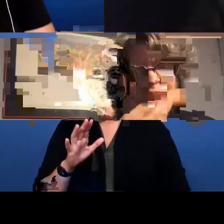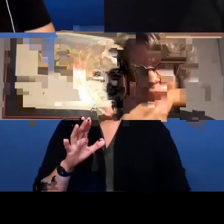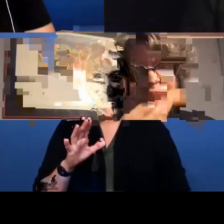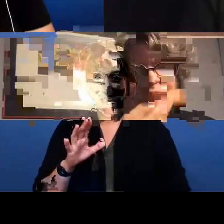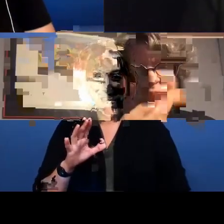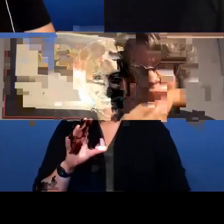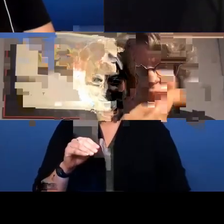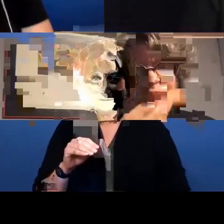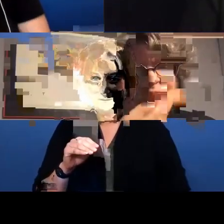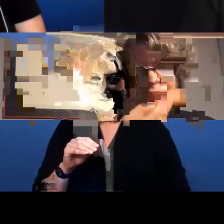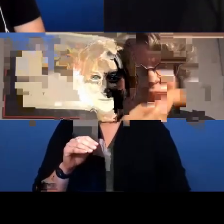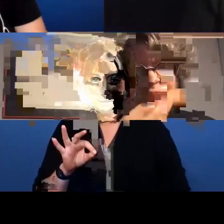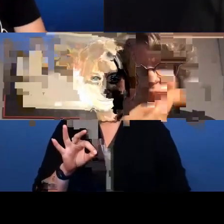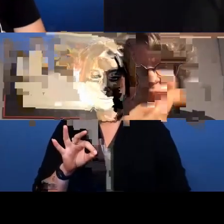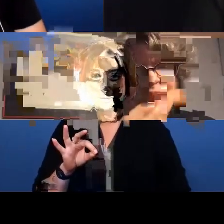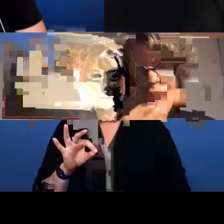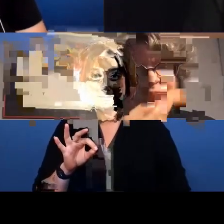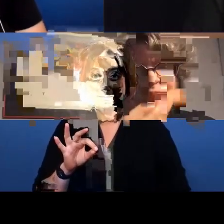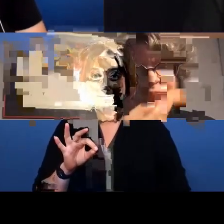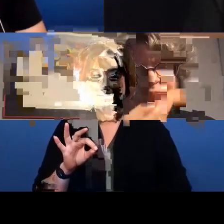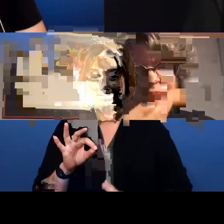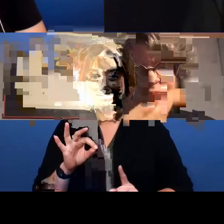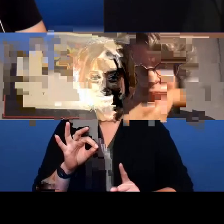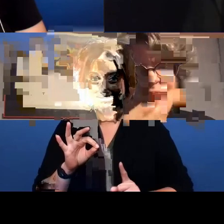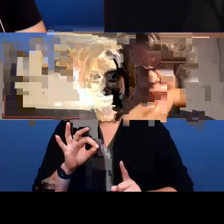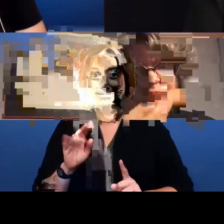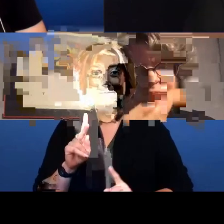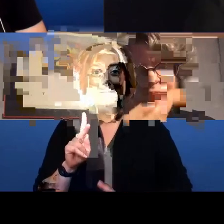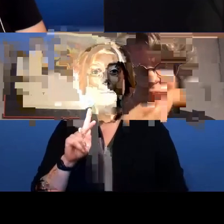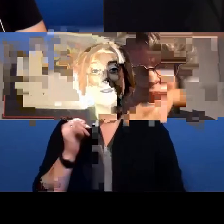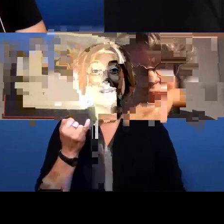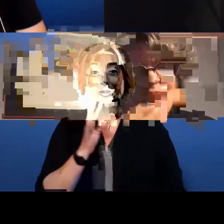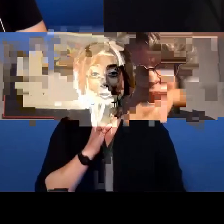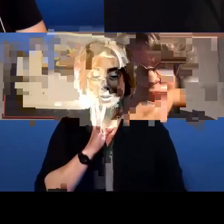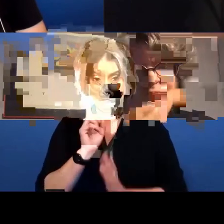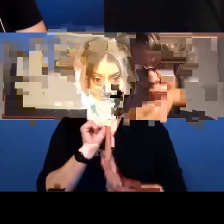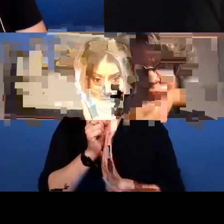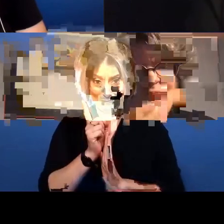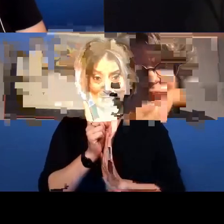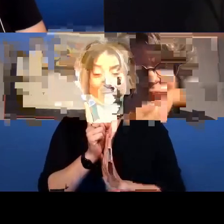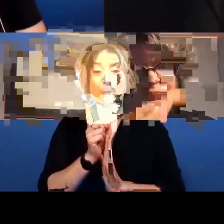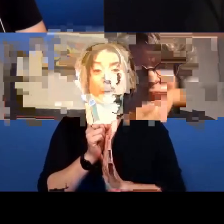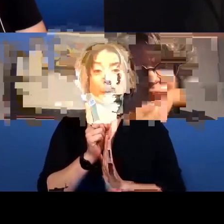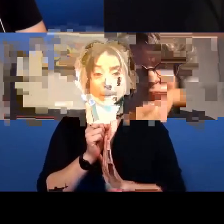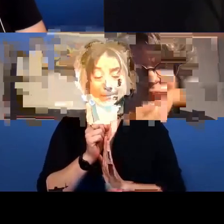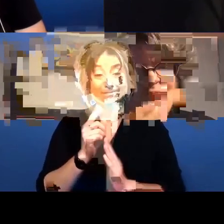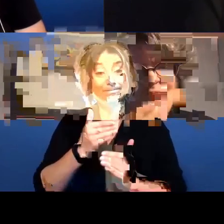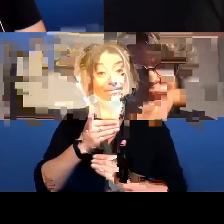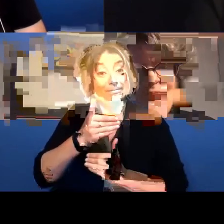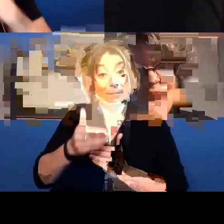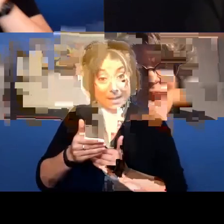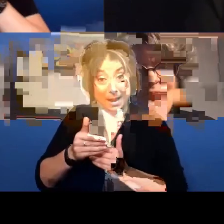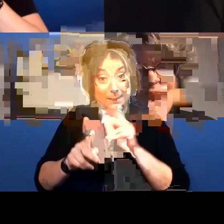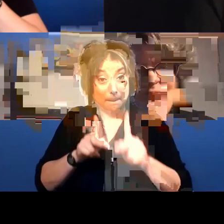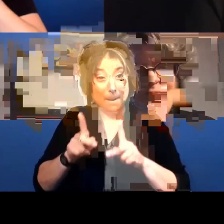minute. So, Amy, 1 second, this is Kathy. When we have our next participants,